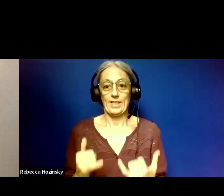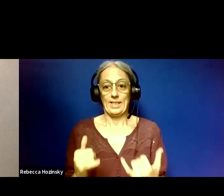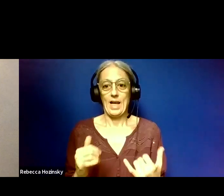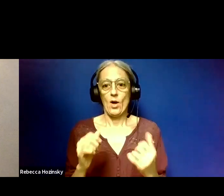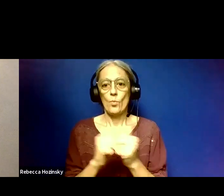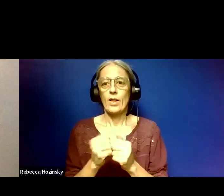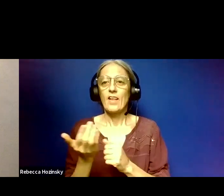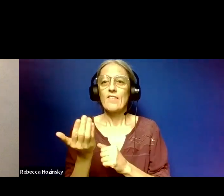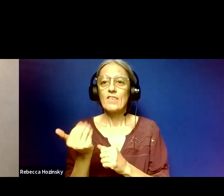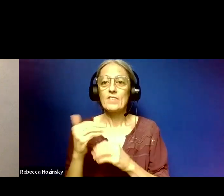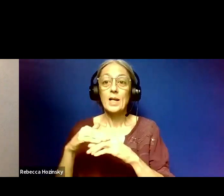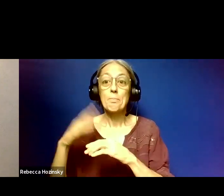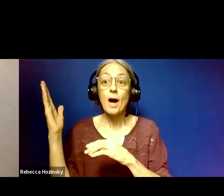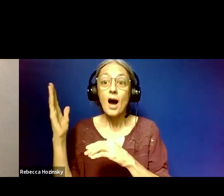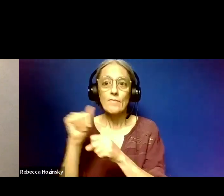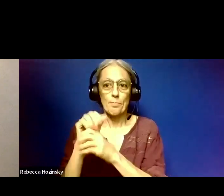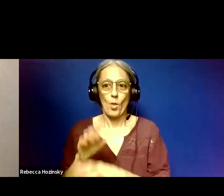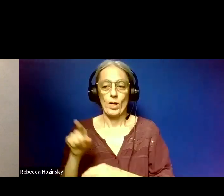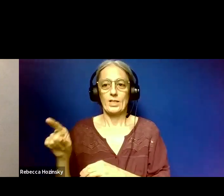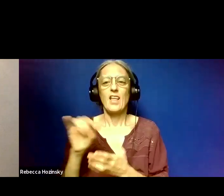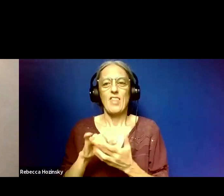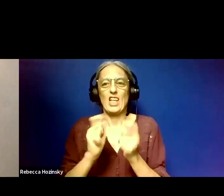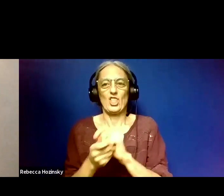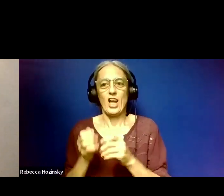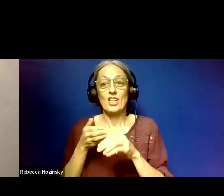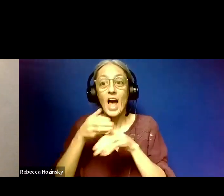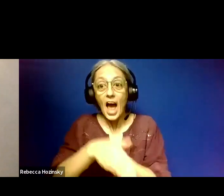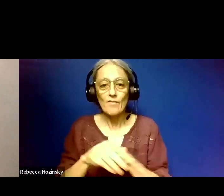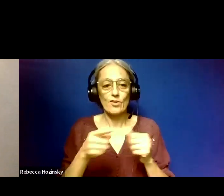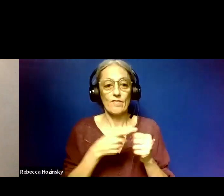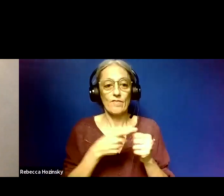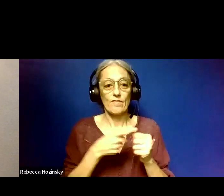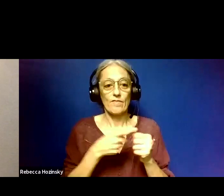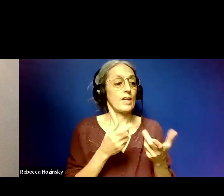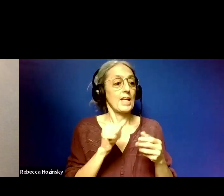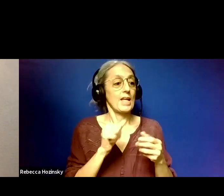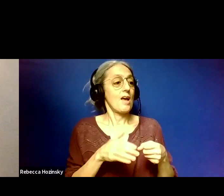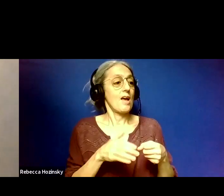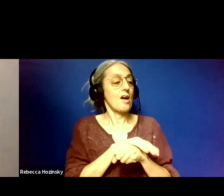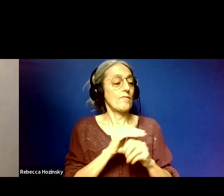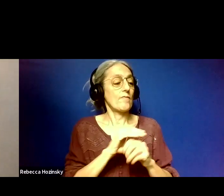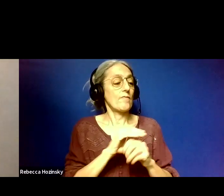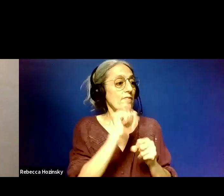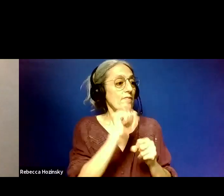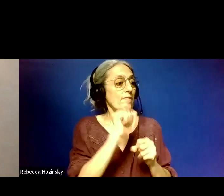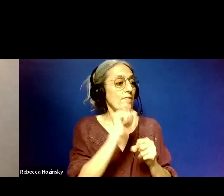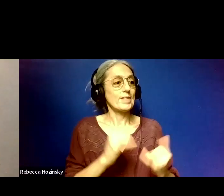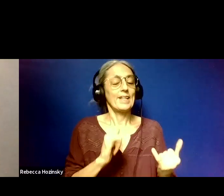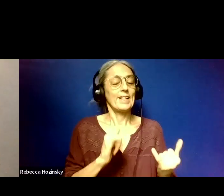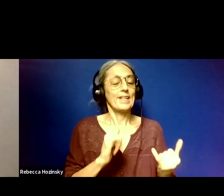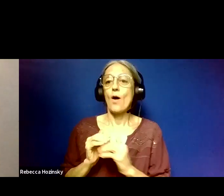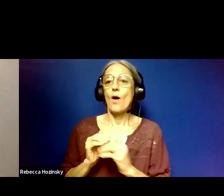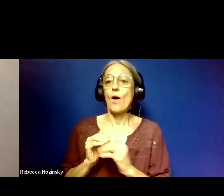or more employees. That was changed later from the original 25. So what is a qualified